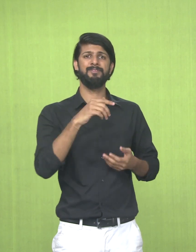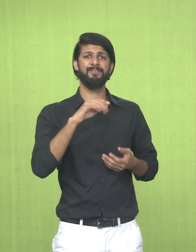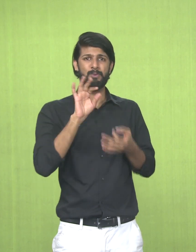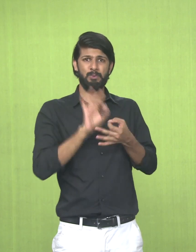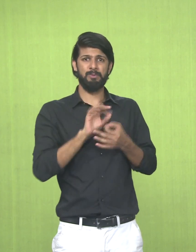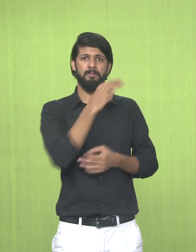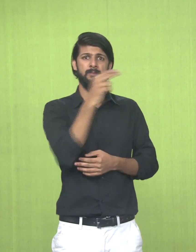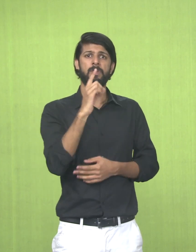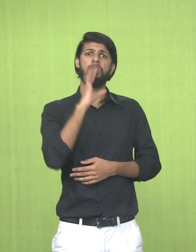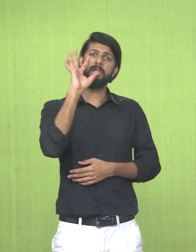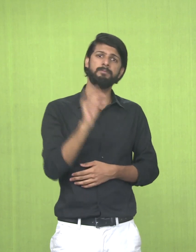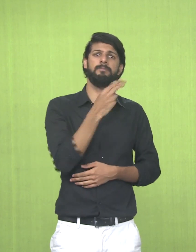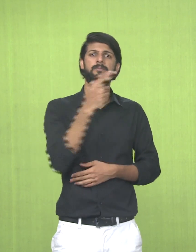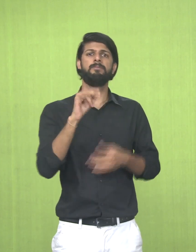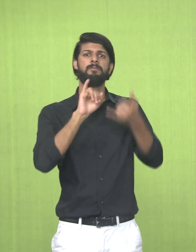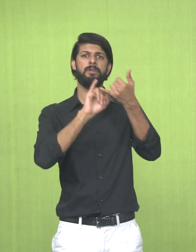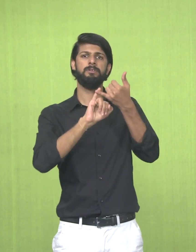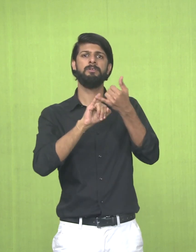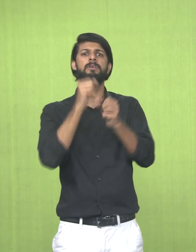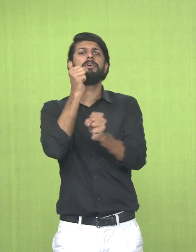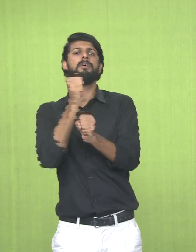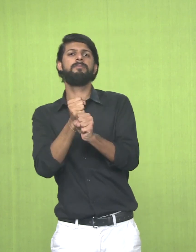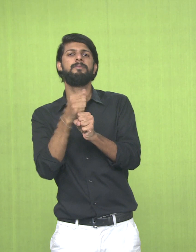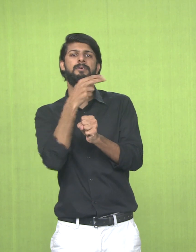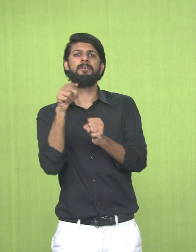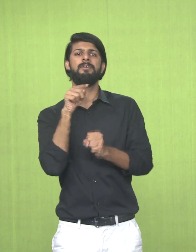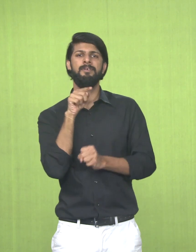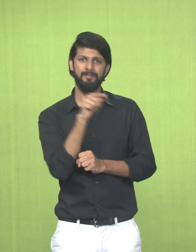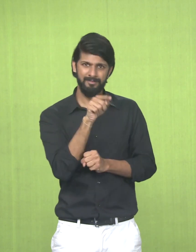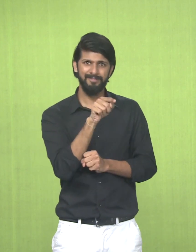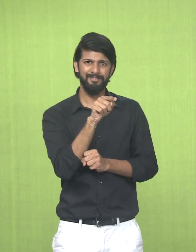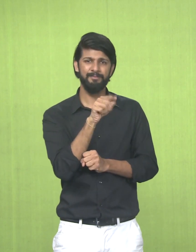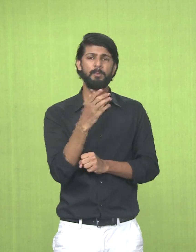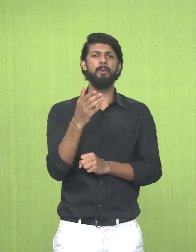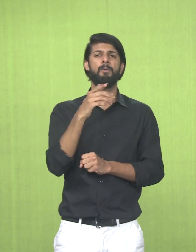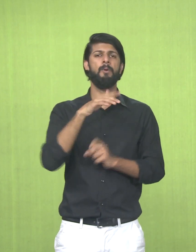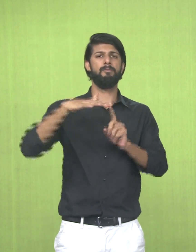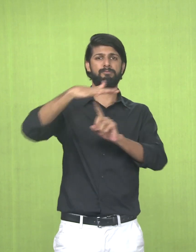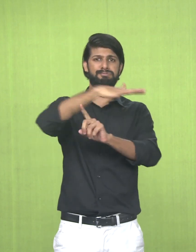The real name of Lord Buddha is Siddhartha Gautam.